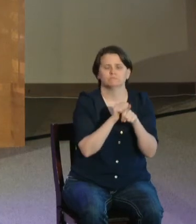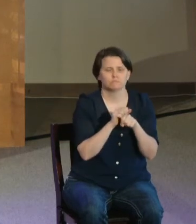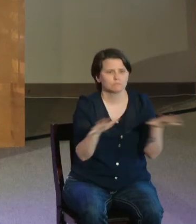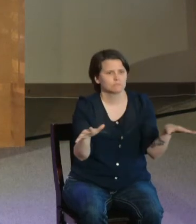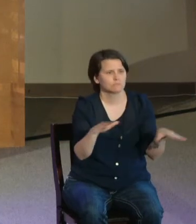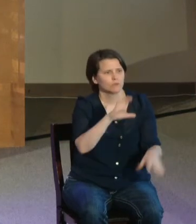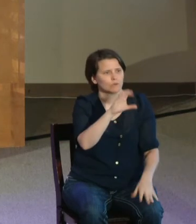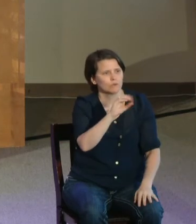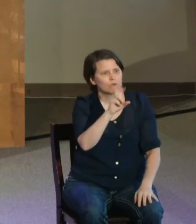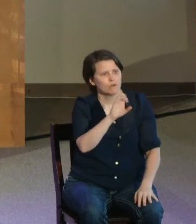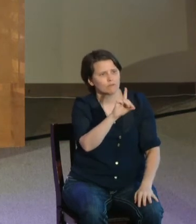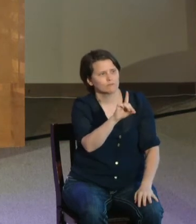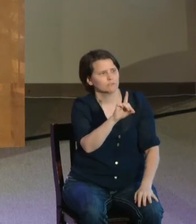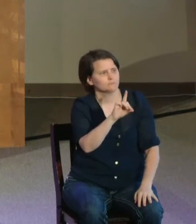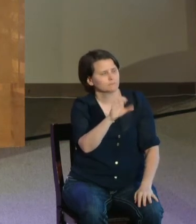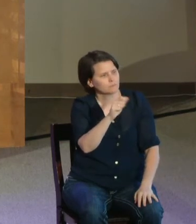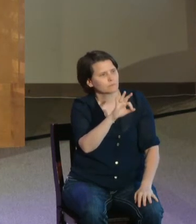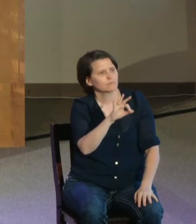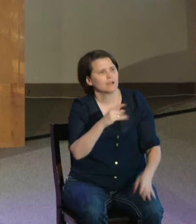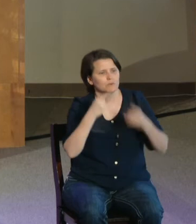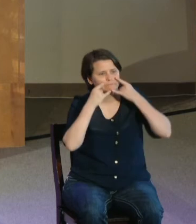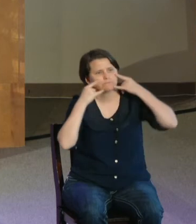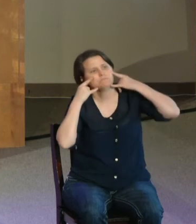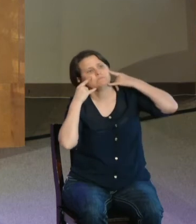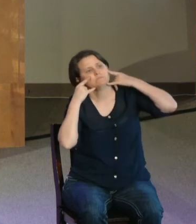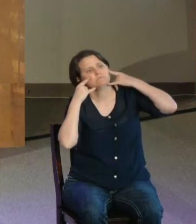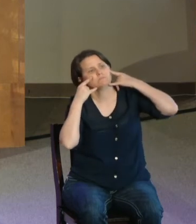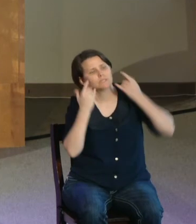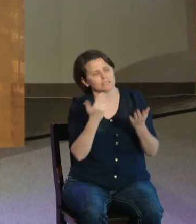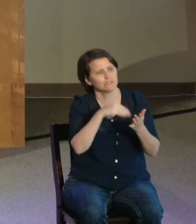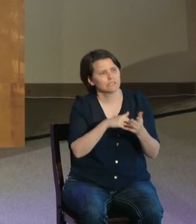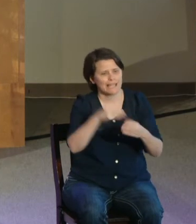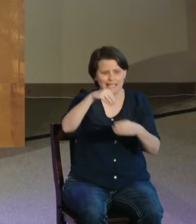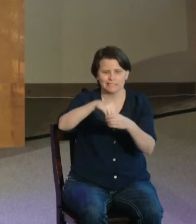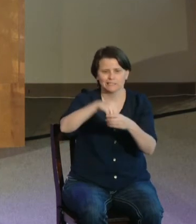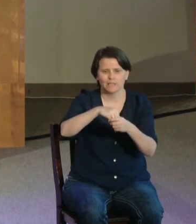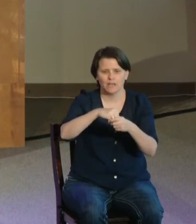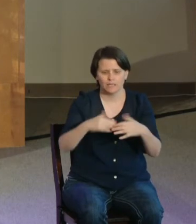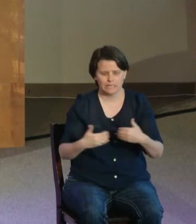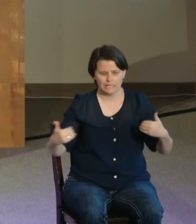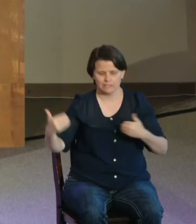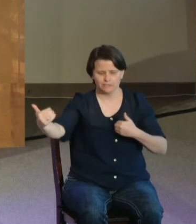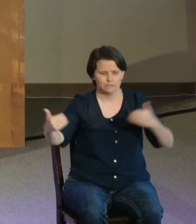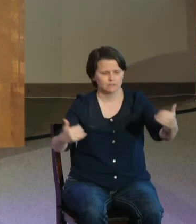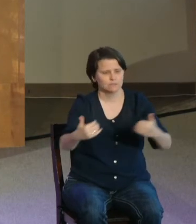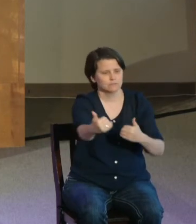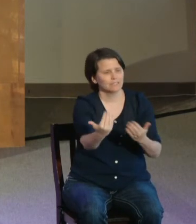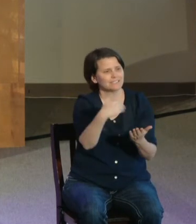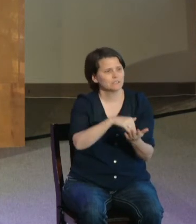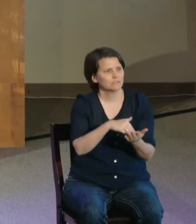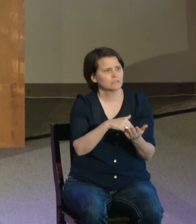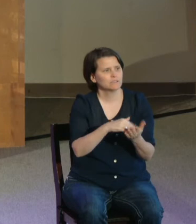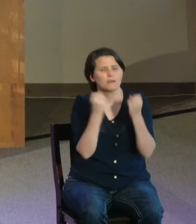And we're being told we've got to wear masks again, indoors and socially distance again. And many of us are